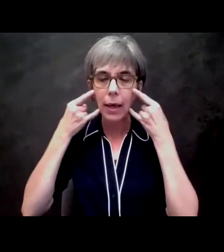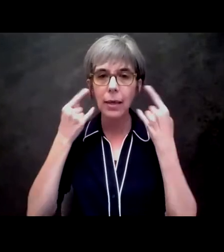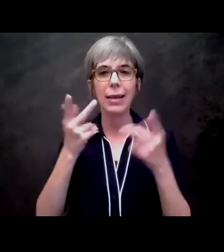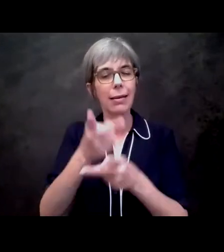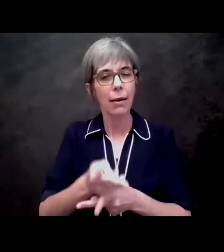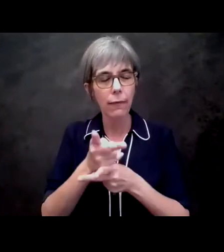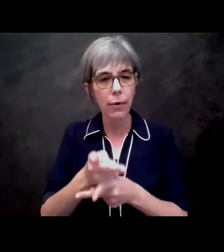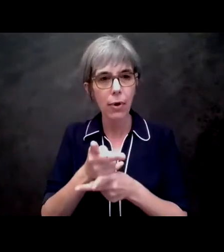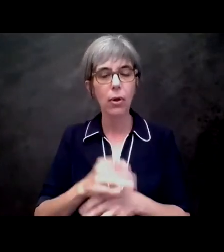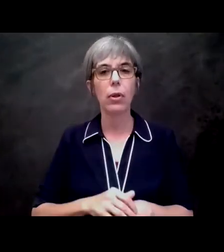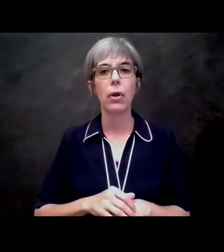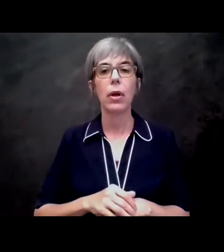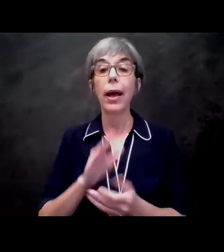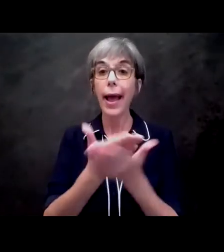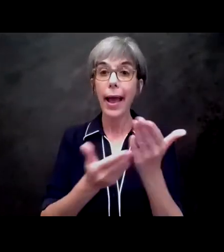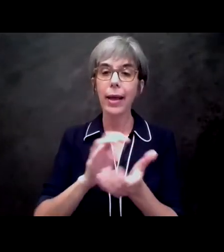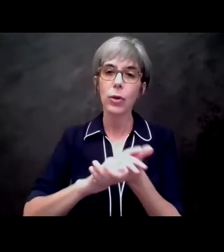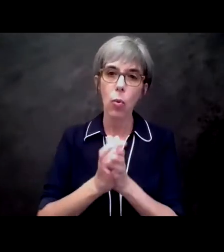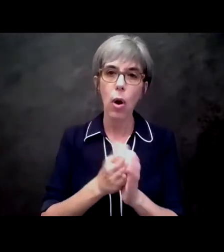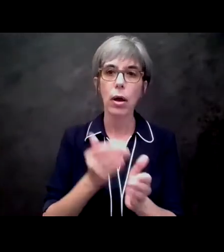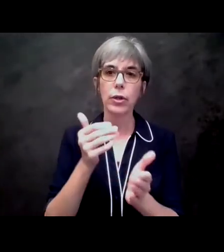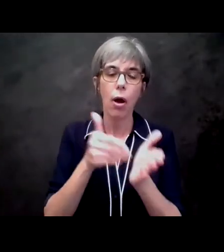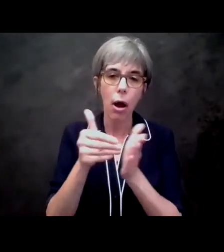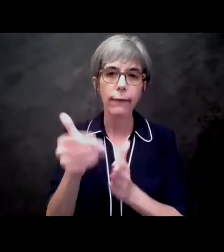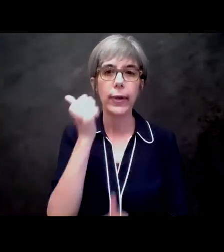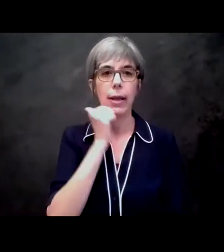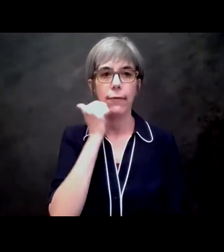please wash your hands frequently. We